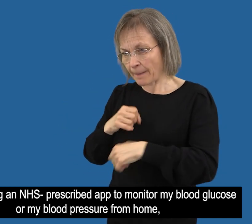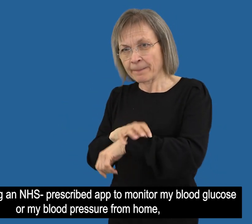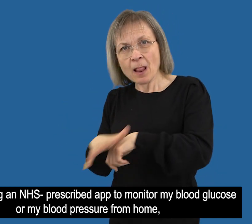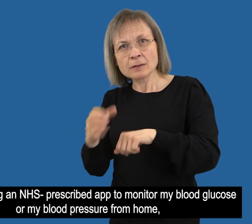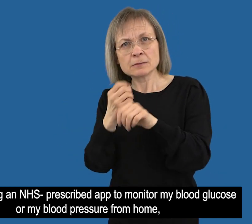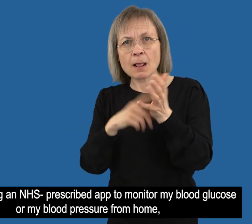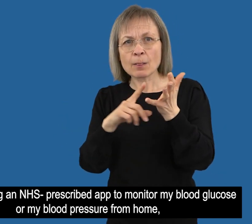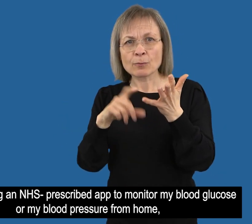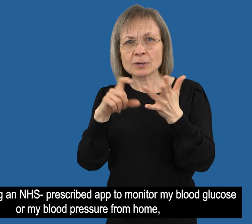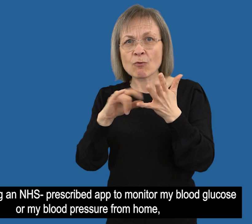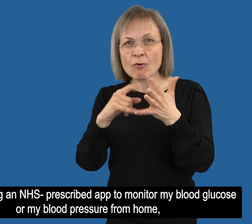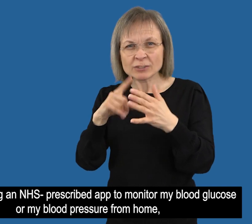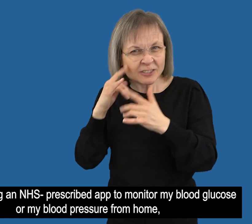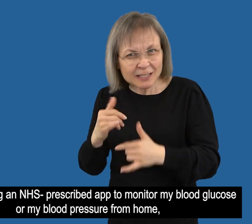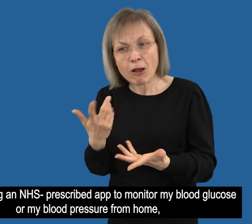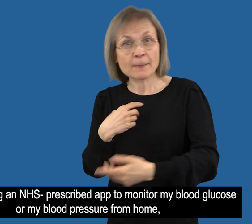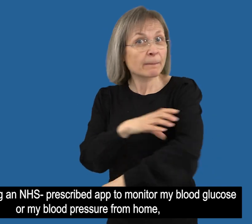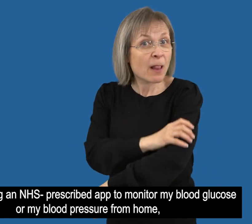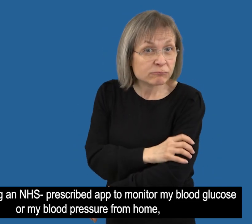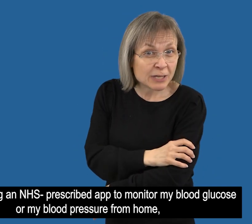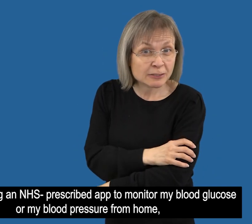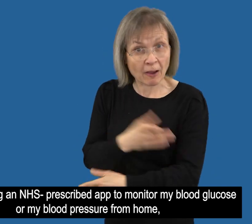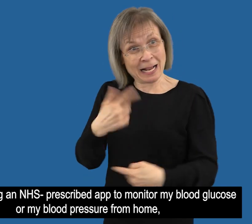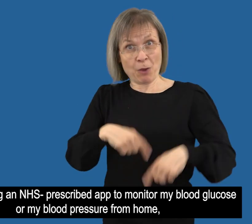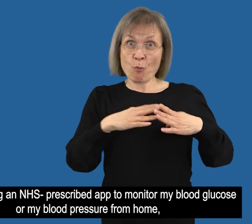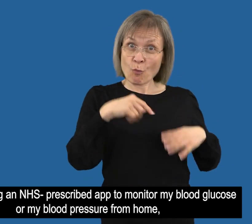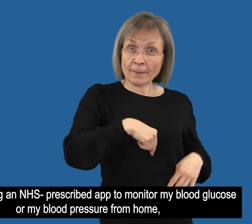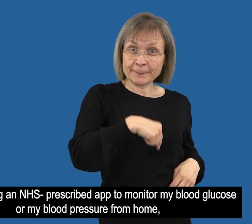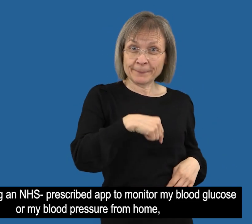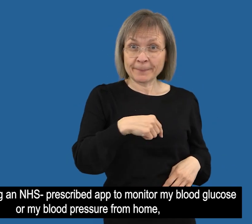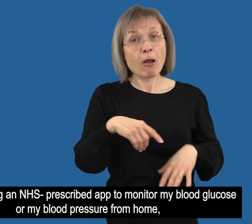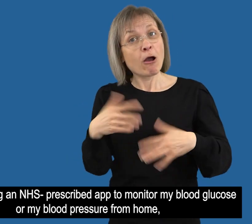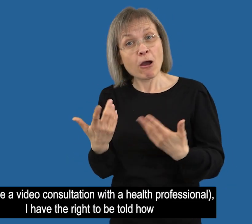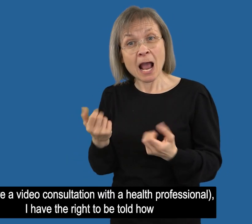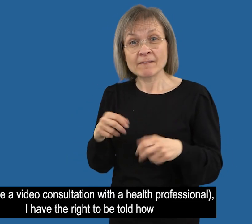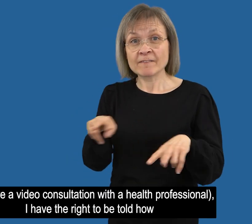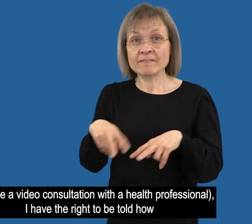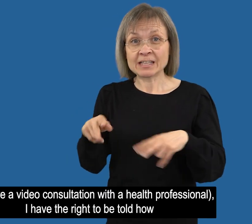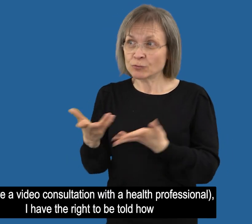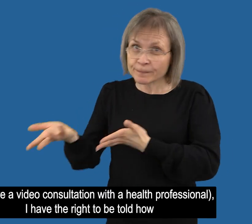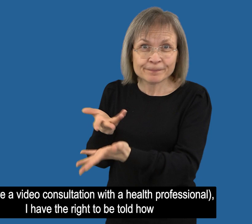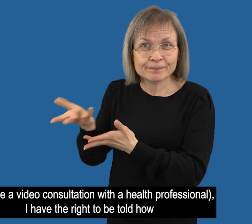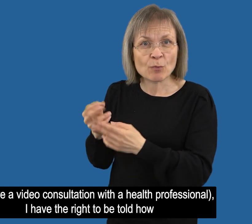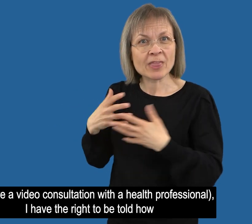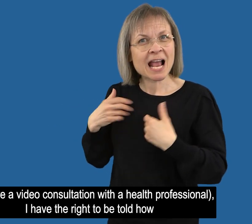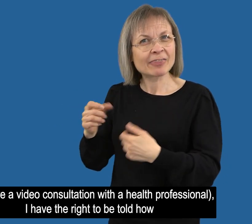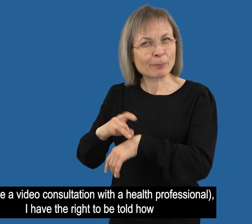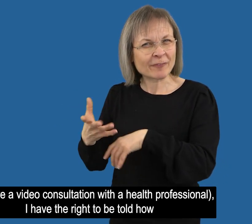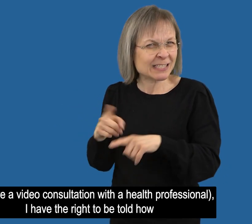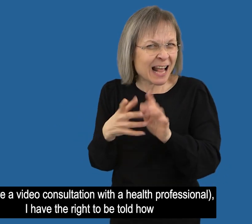health professional, I have the right to be told how my information and privacy is protected, and if there is any risk of